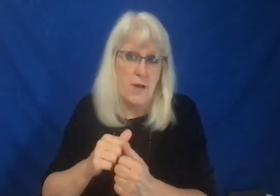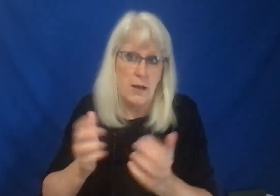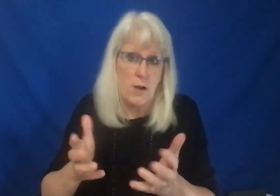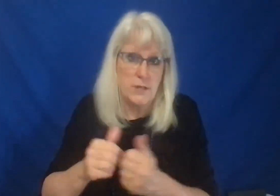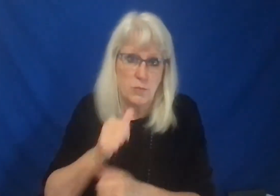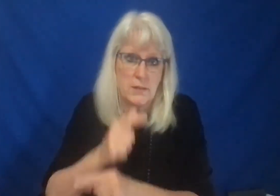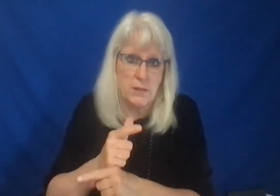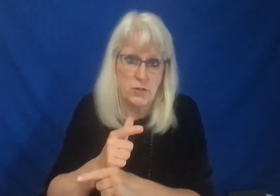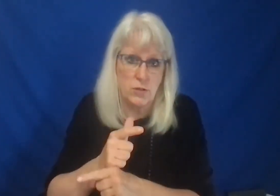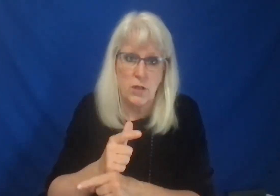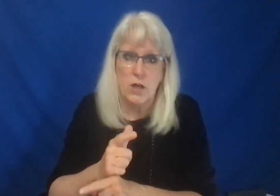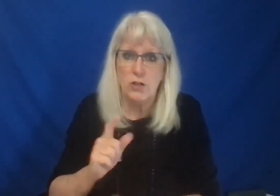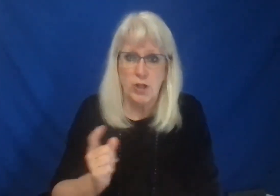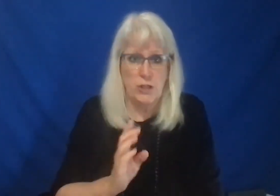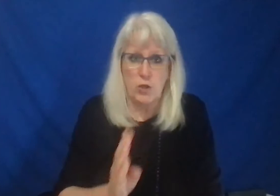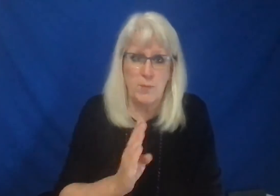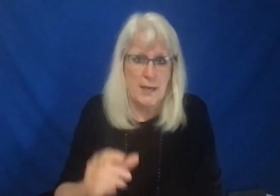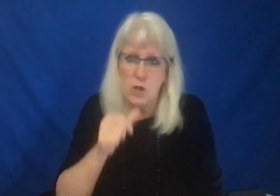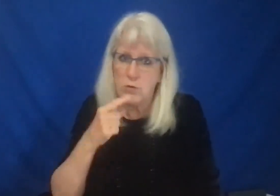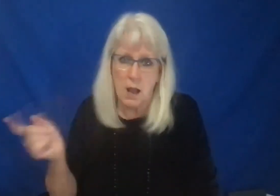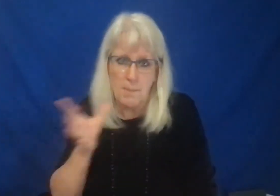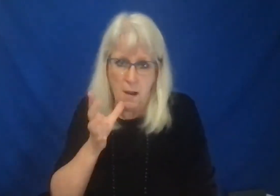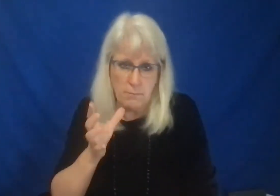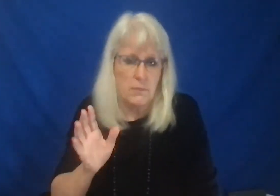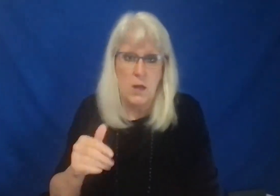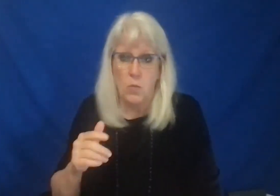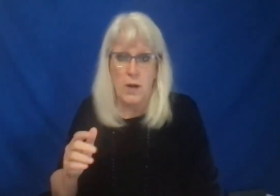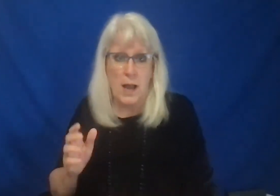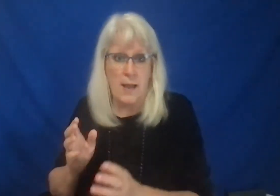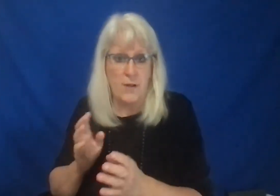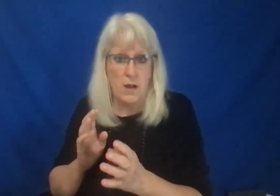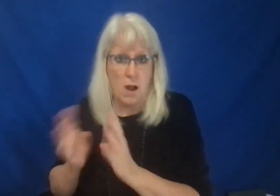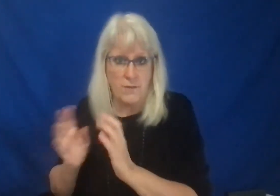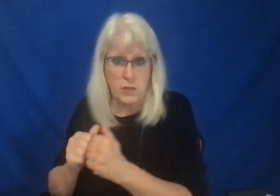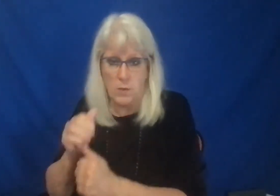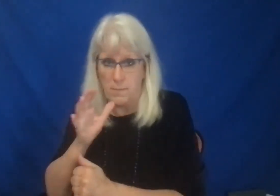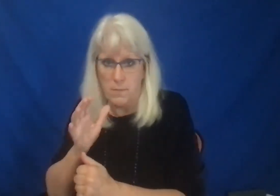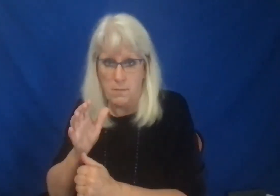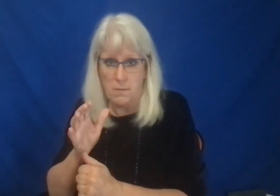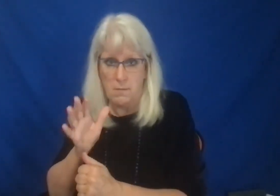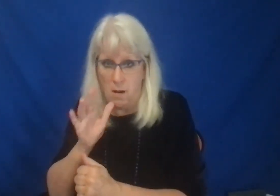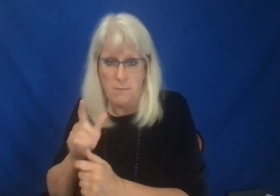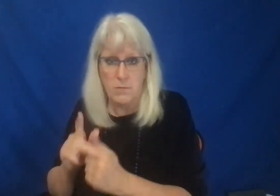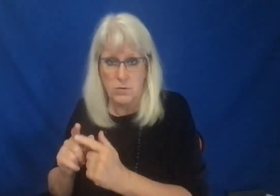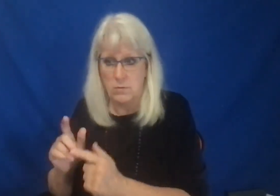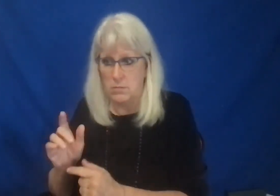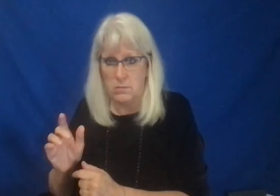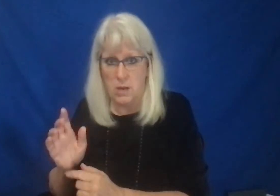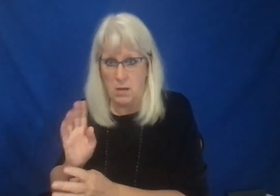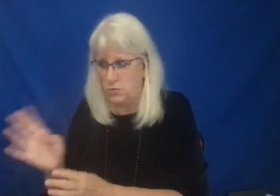between her and me. And when I have a conversation with you, that stays in between you and me. And I say how I feel and what I